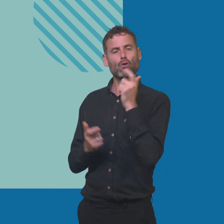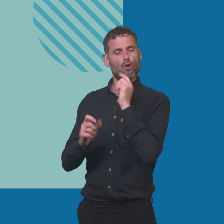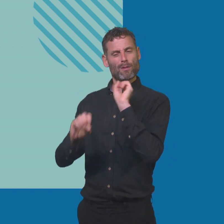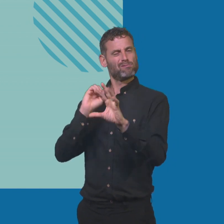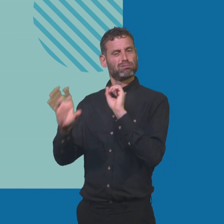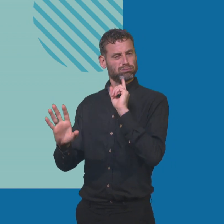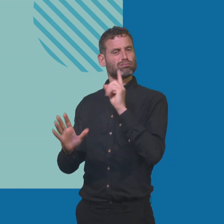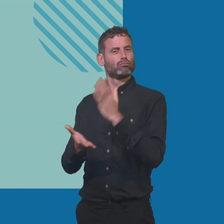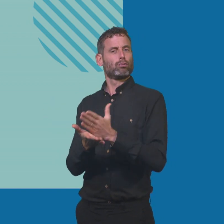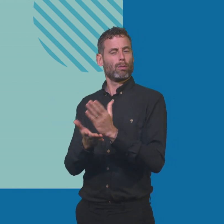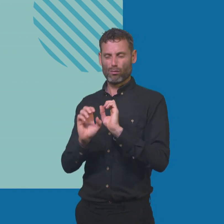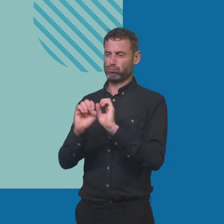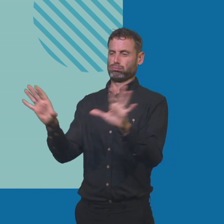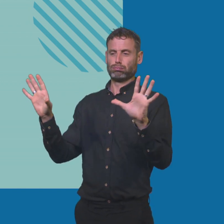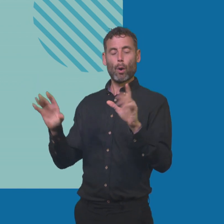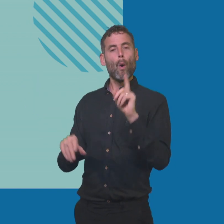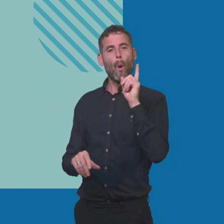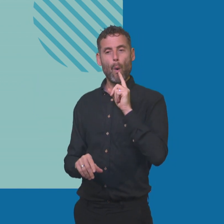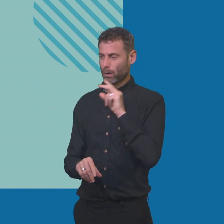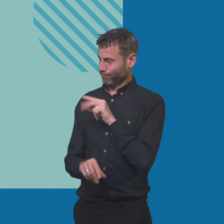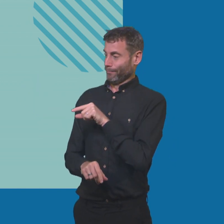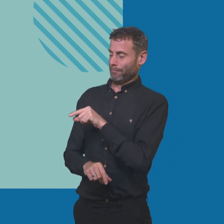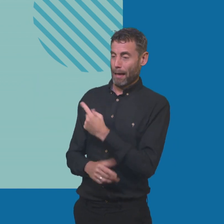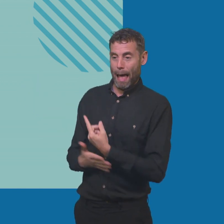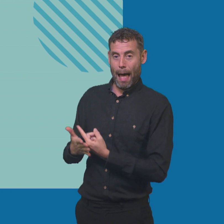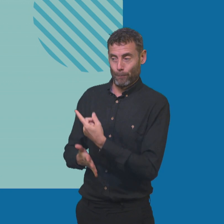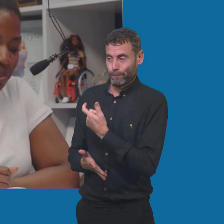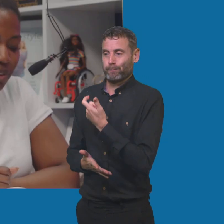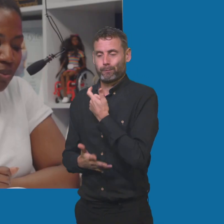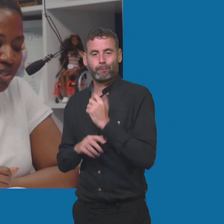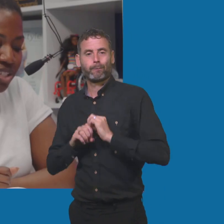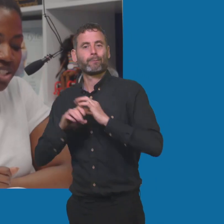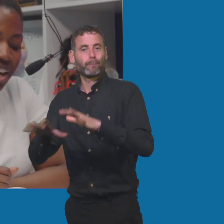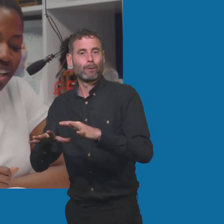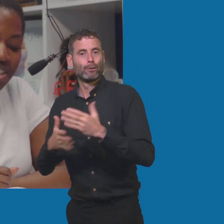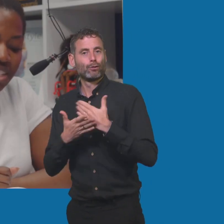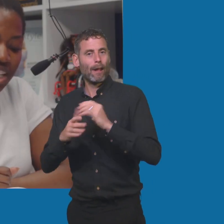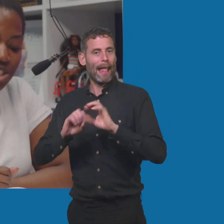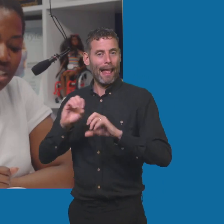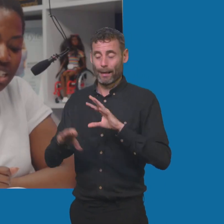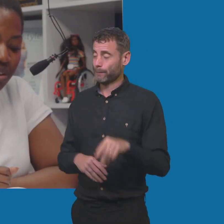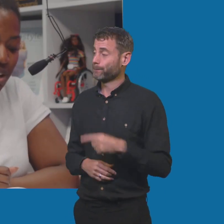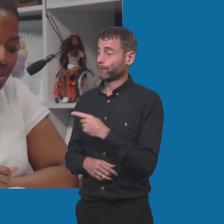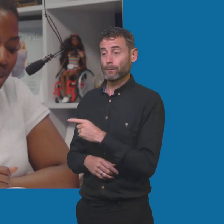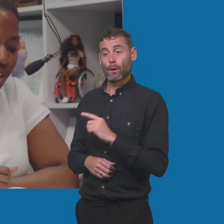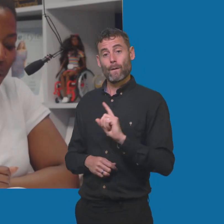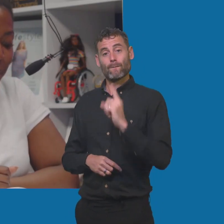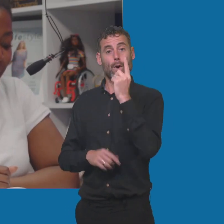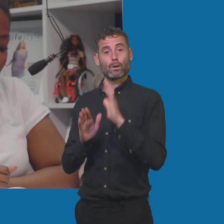her life and the world around her. She decided to share her top tips for confidence. And earlier this year, she released her first book, Main Character